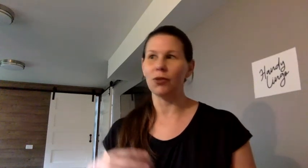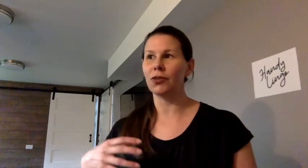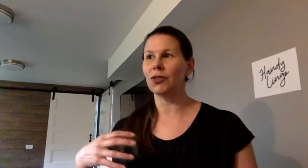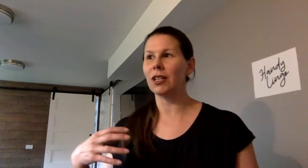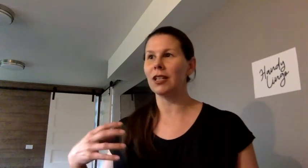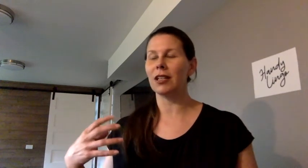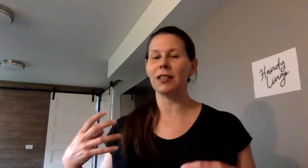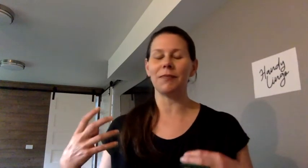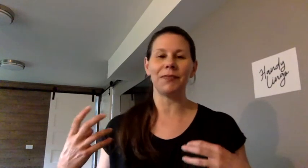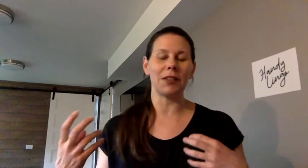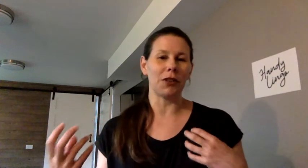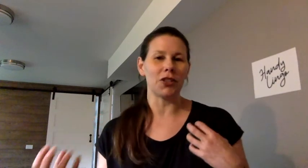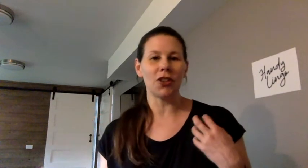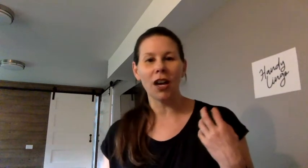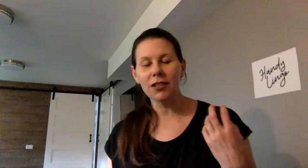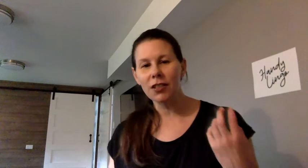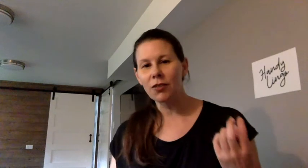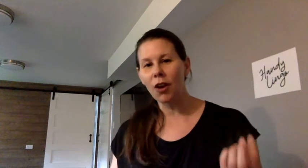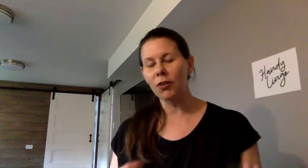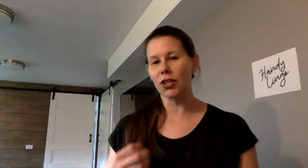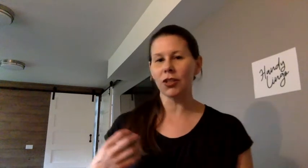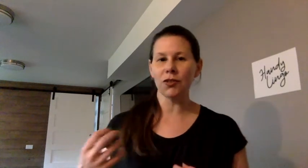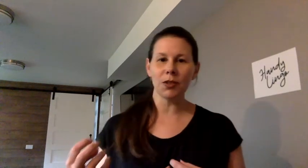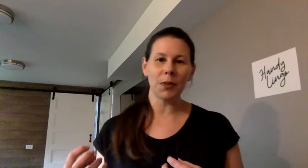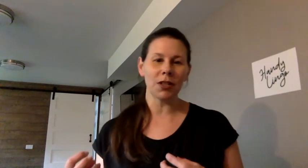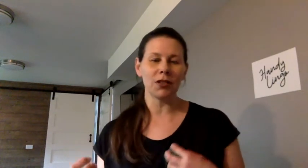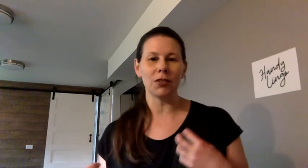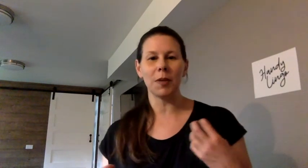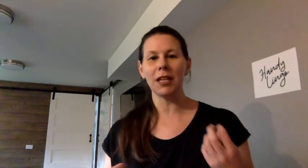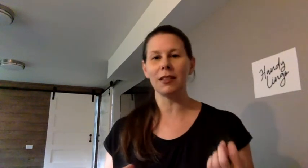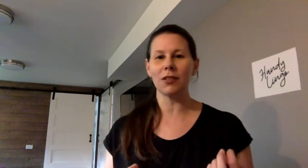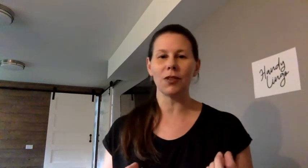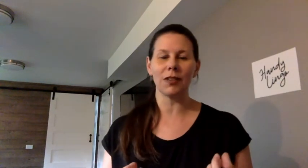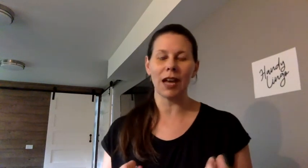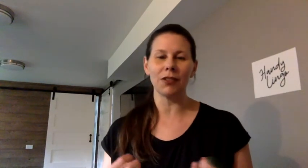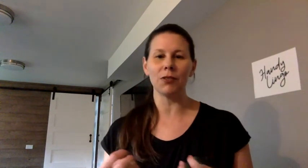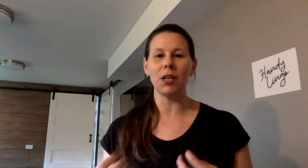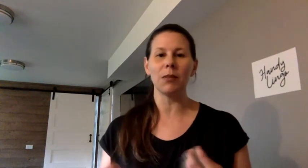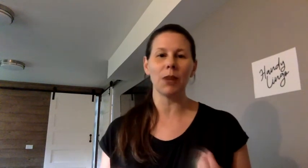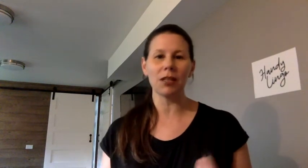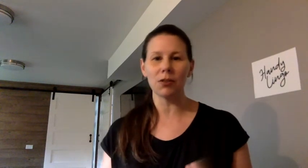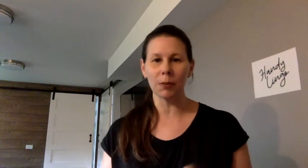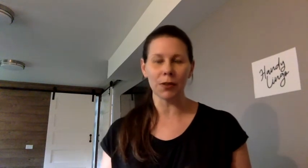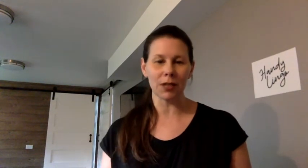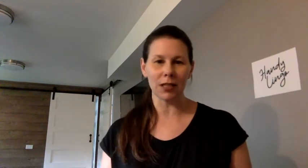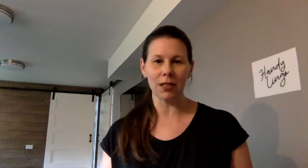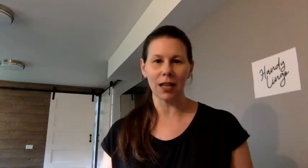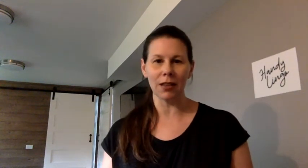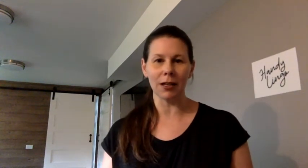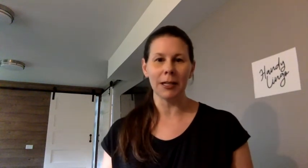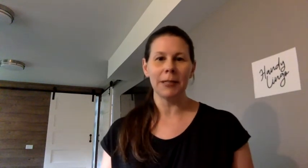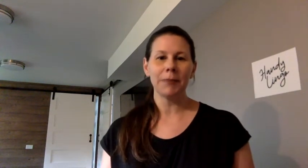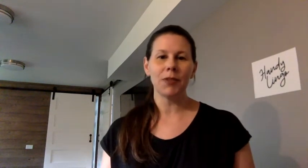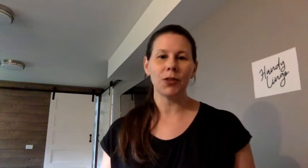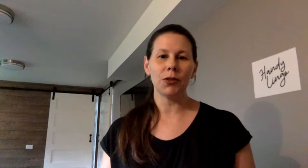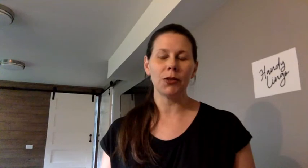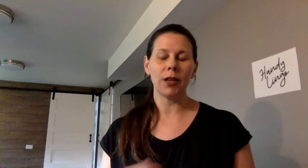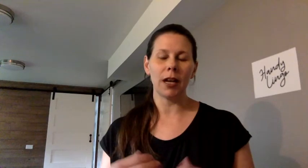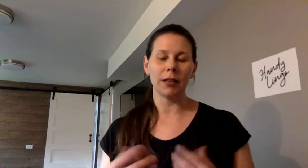use different songs that you know and children's books, and there's plenty of things around the house, and we can brainstorm those things together to expand